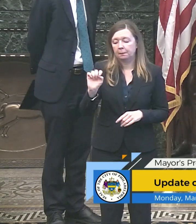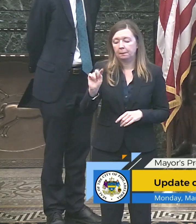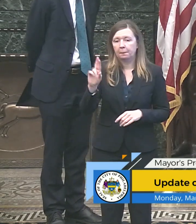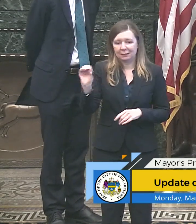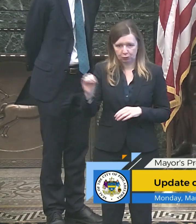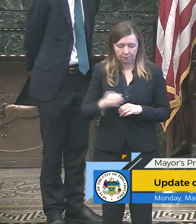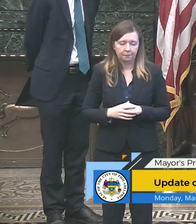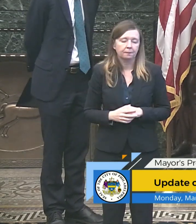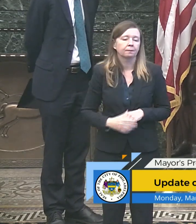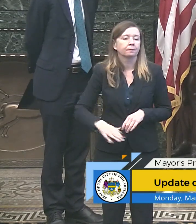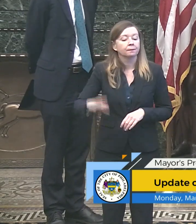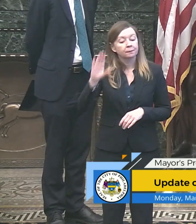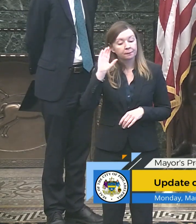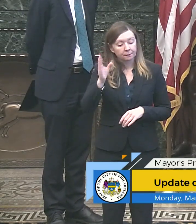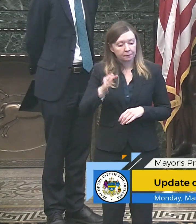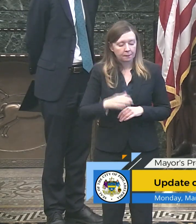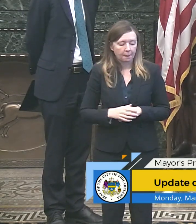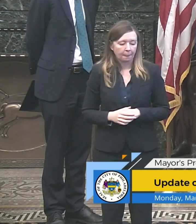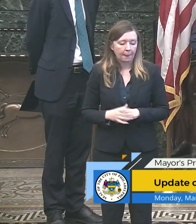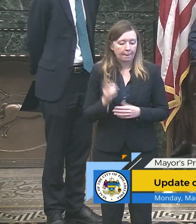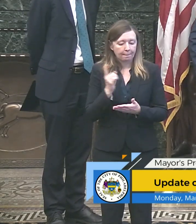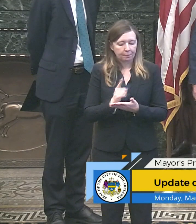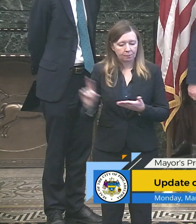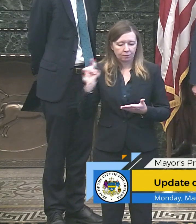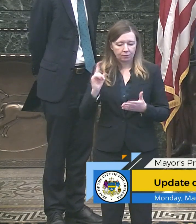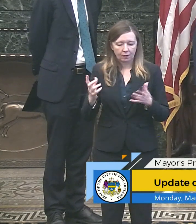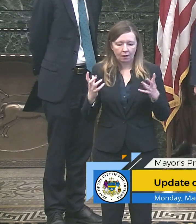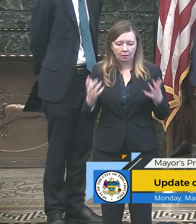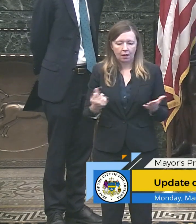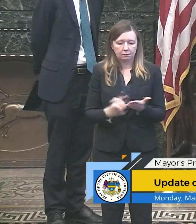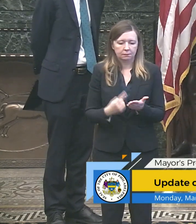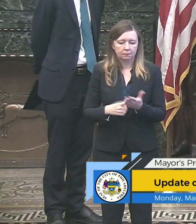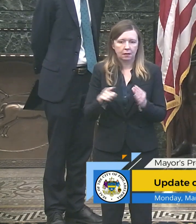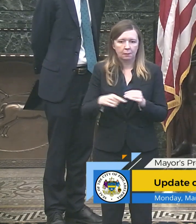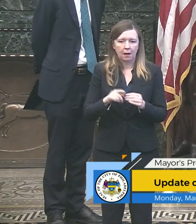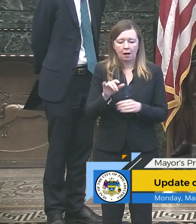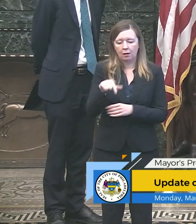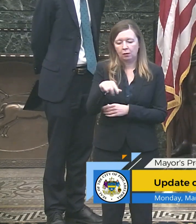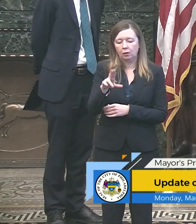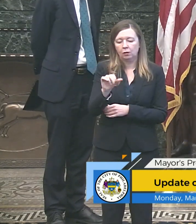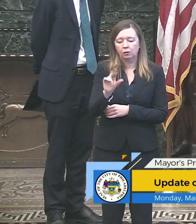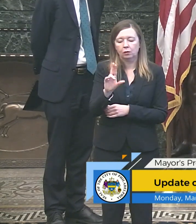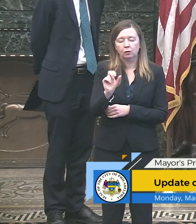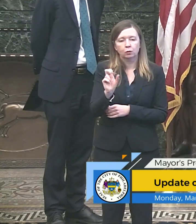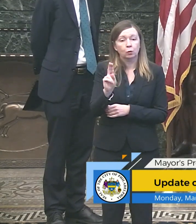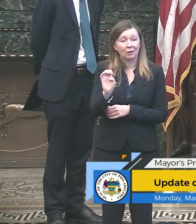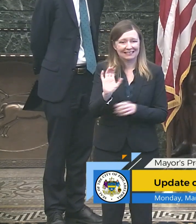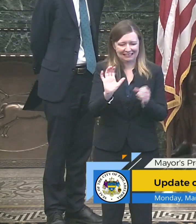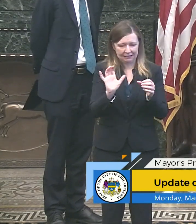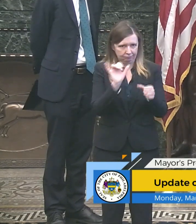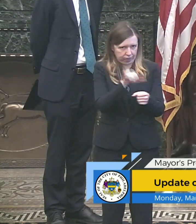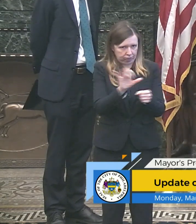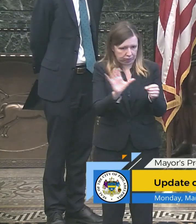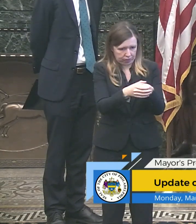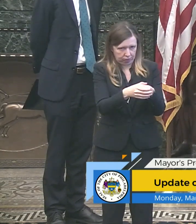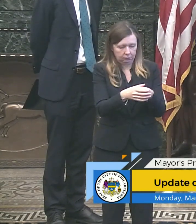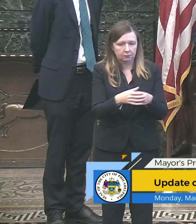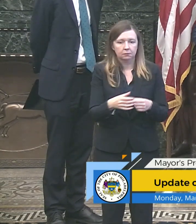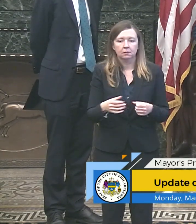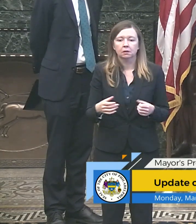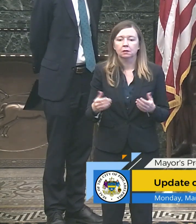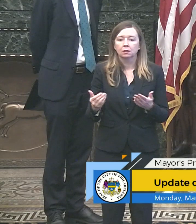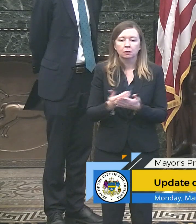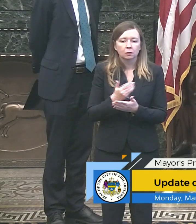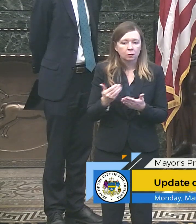Yes. Hello. Last week there was a lot of talk about the quarantine sites. I was wondering if the city has signed any new